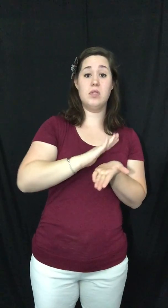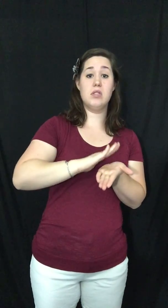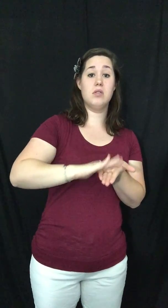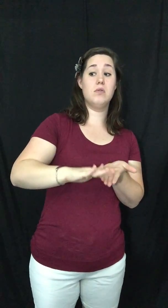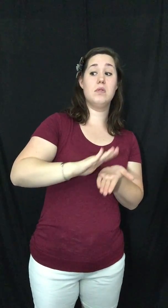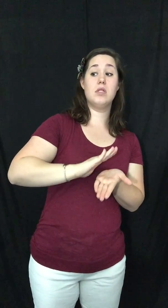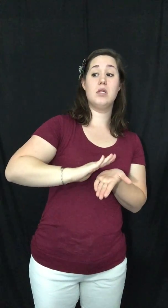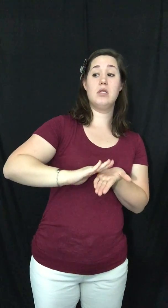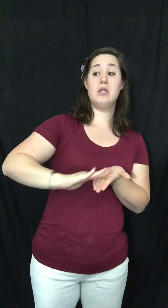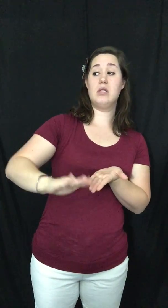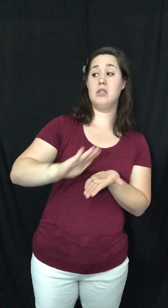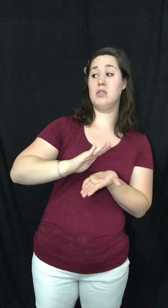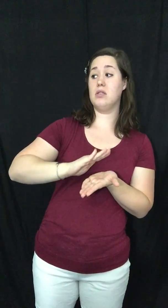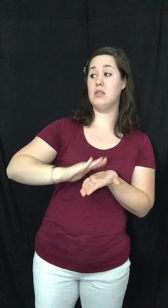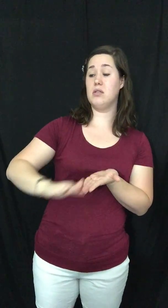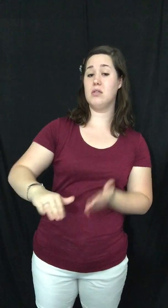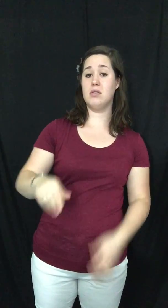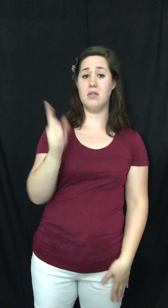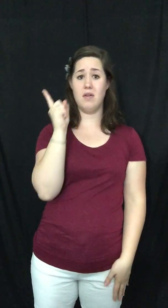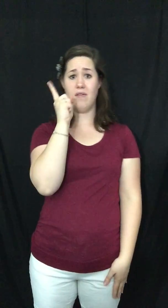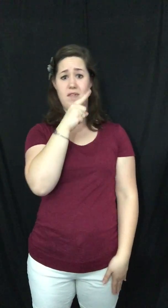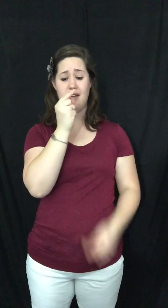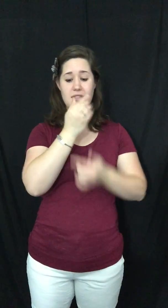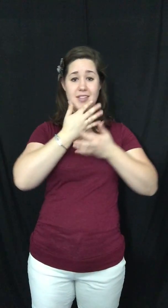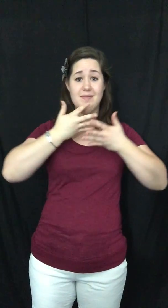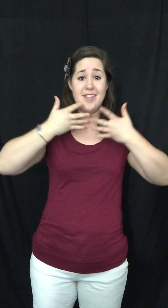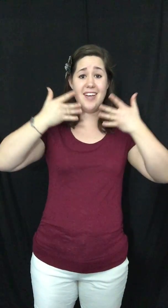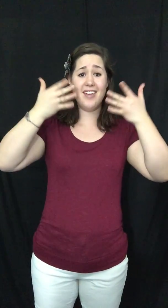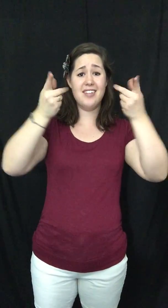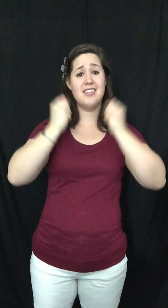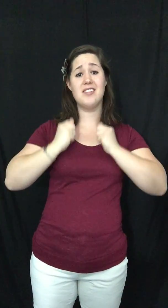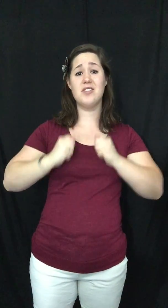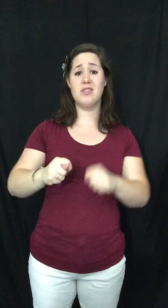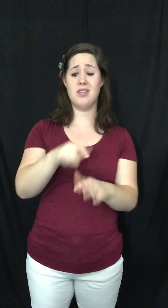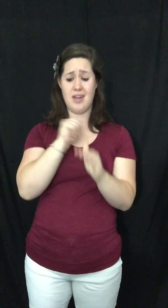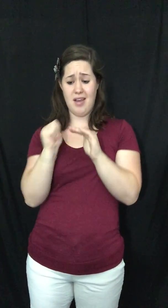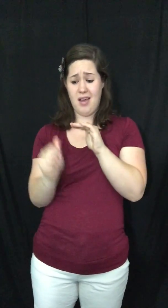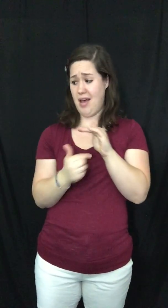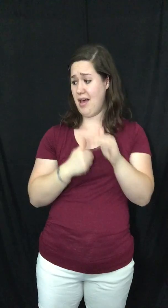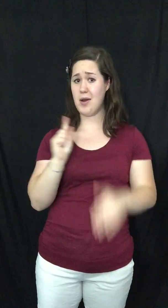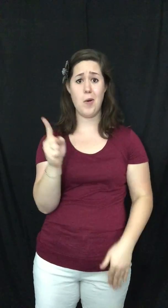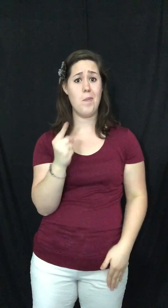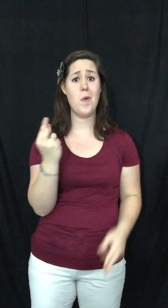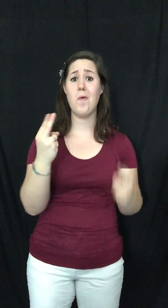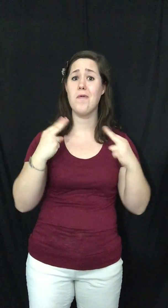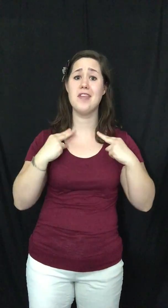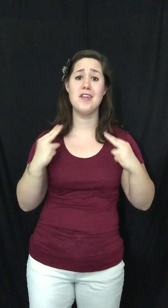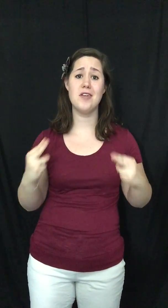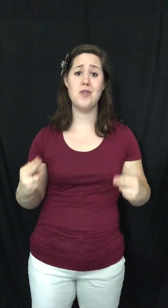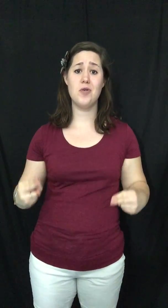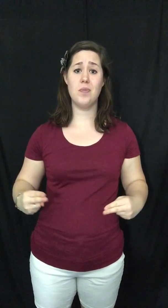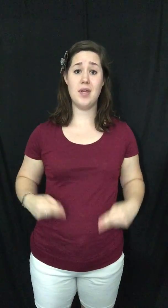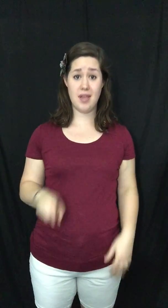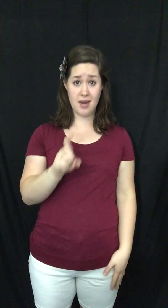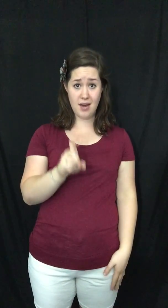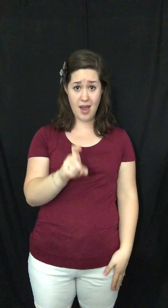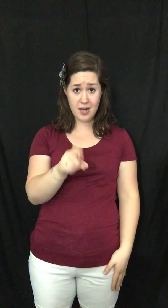excuses Faking smiles, trying to hide, I'm only human I